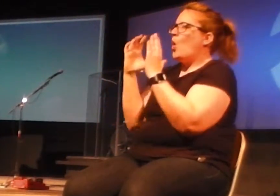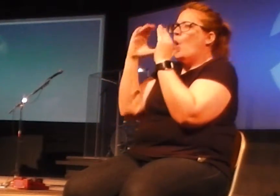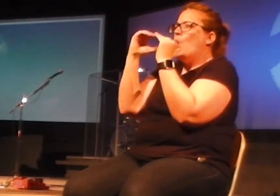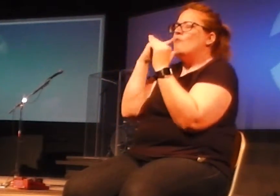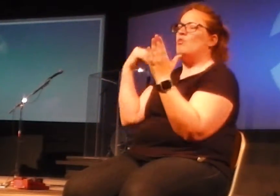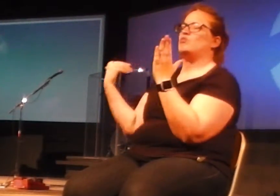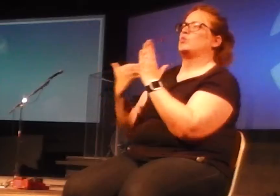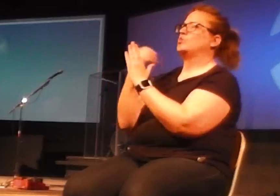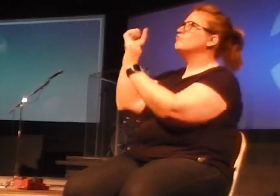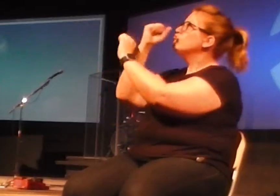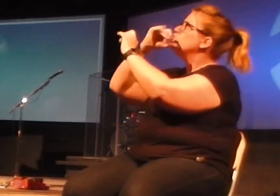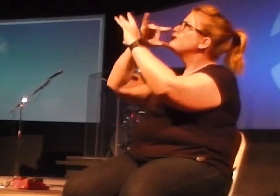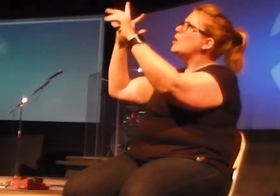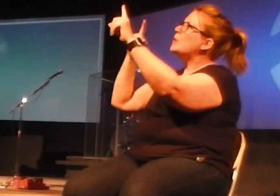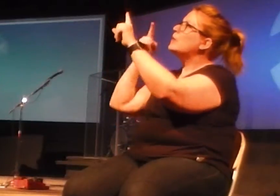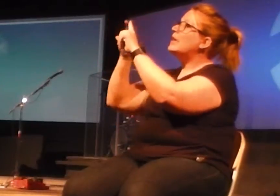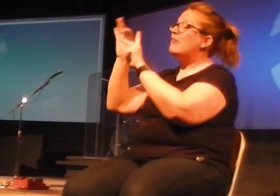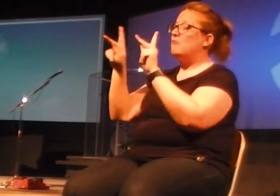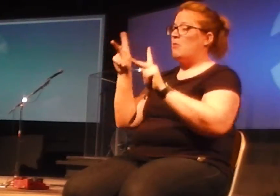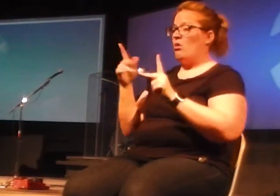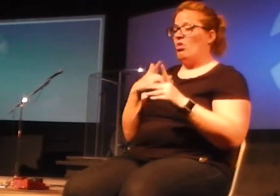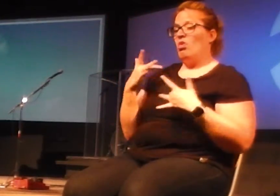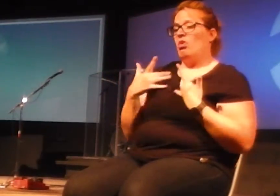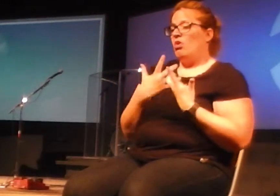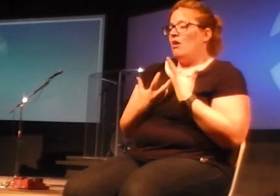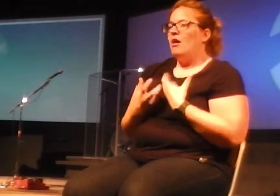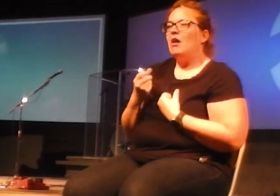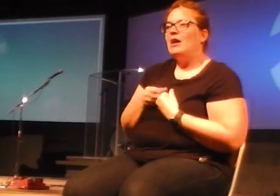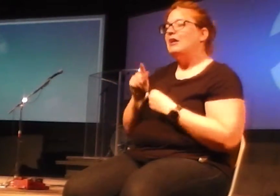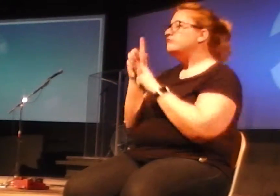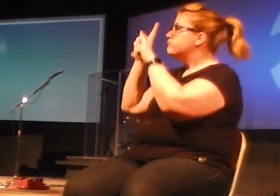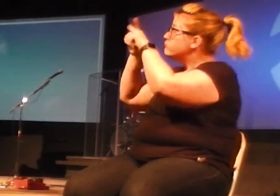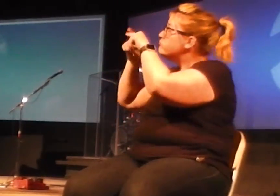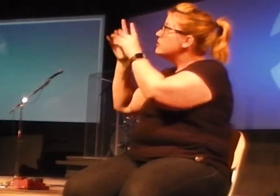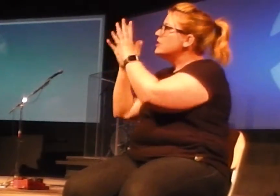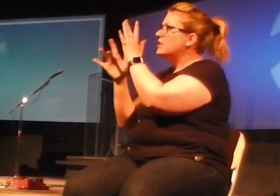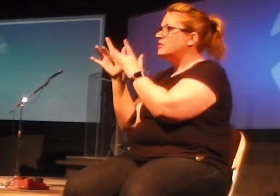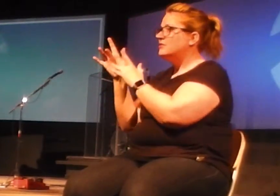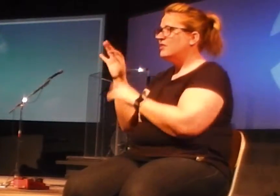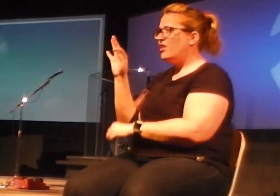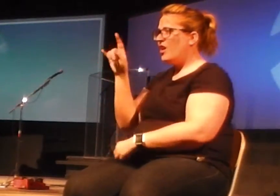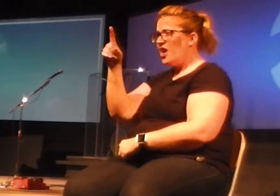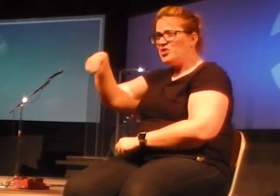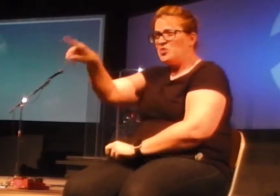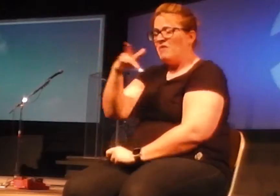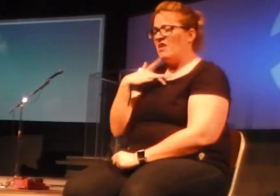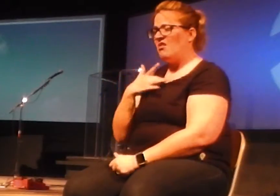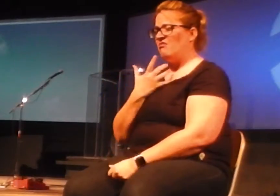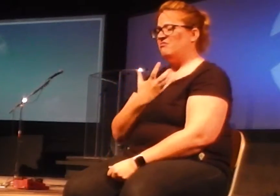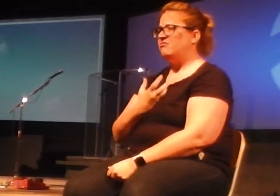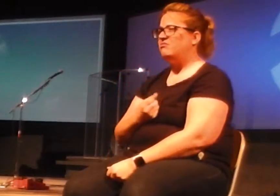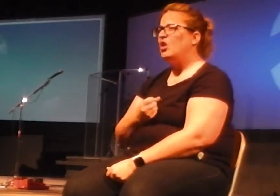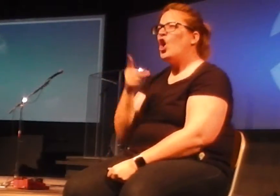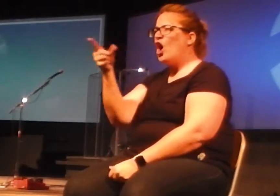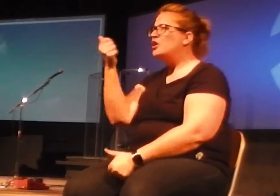to people who are in exile. Are you in exile today? Are you still trying to get back to the original dream?